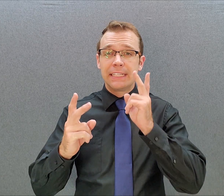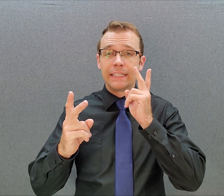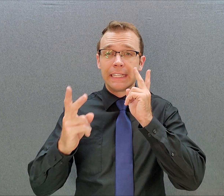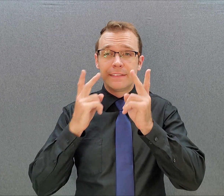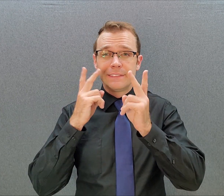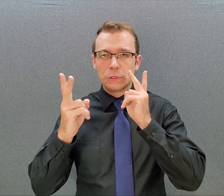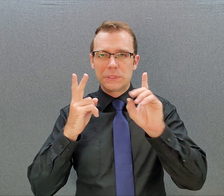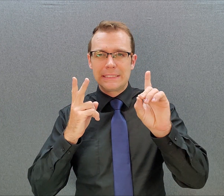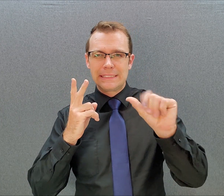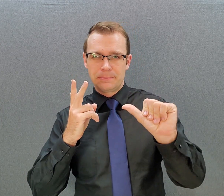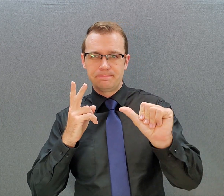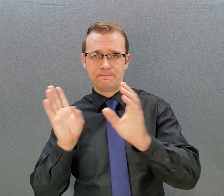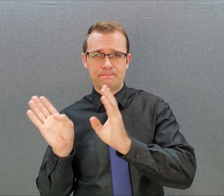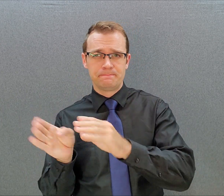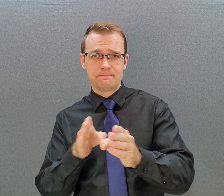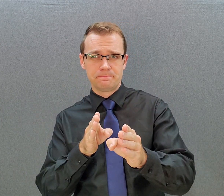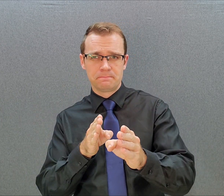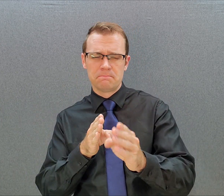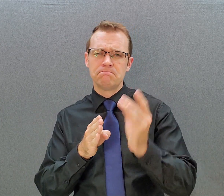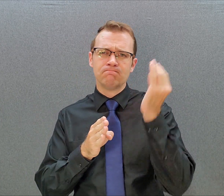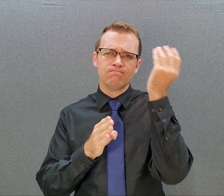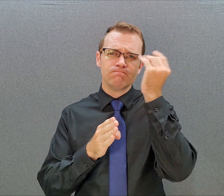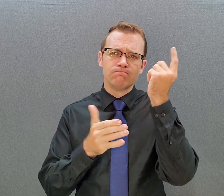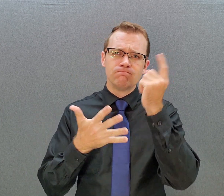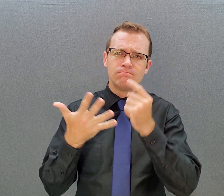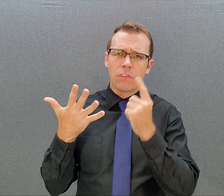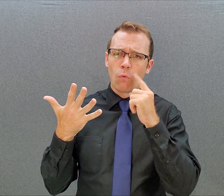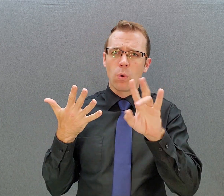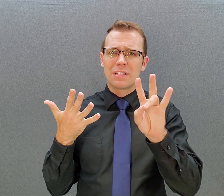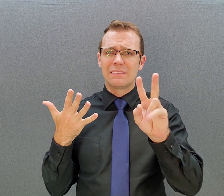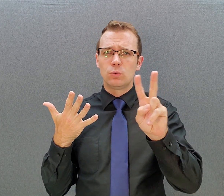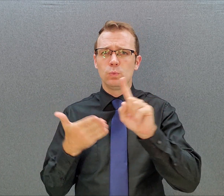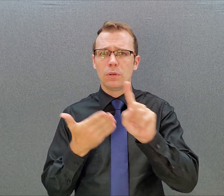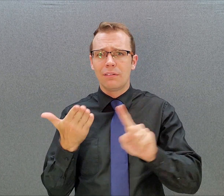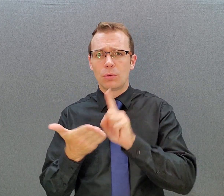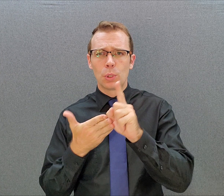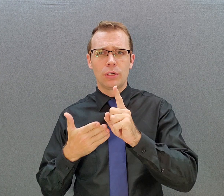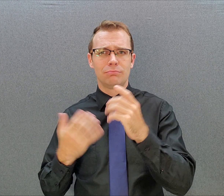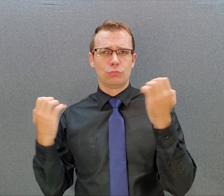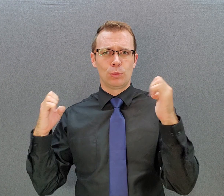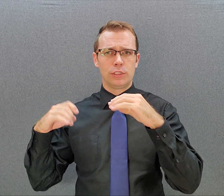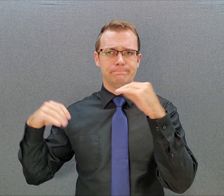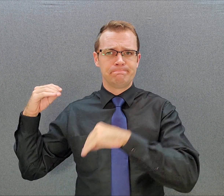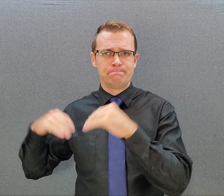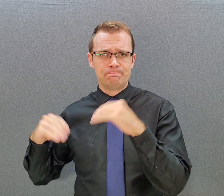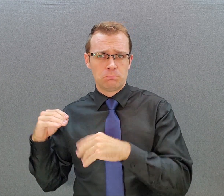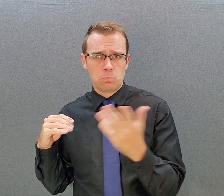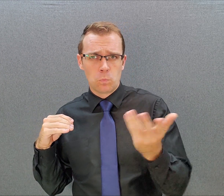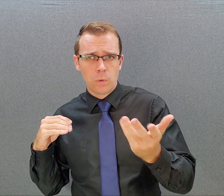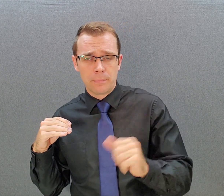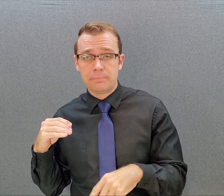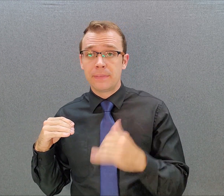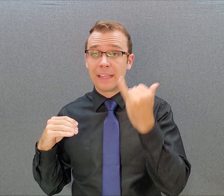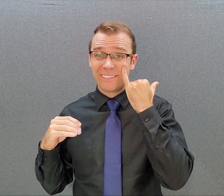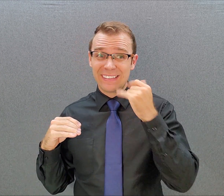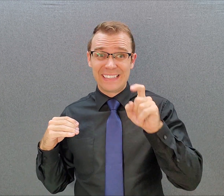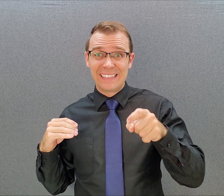Visual Disabilities Plan. Considerations for 72-hour emergency kits. If you use a